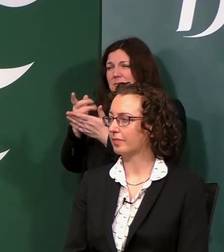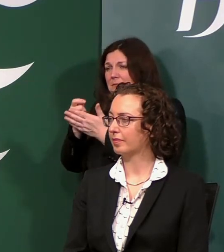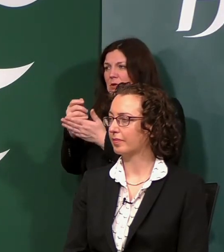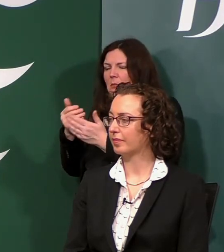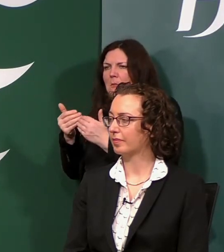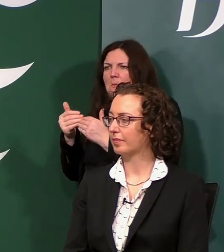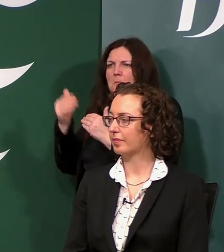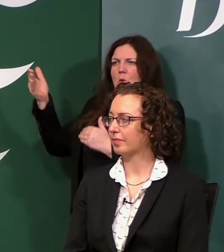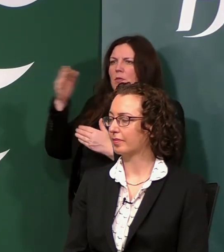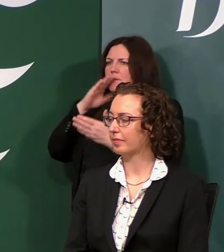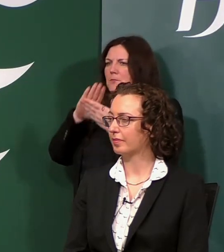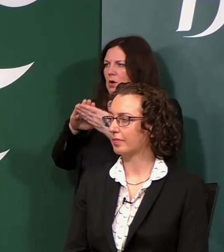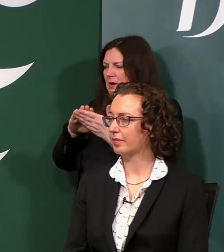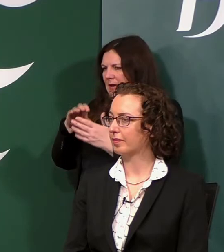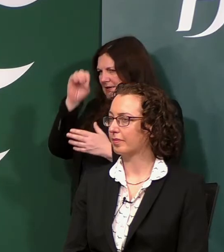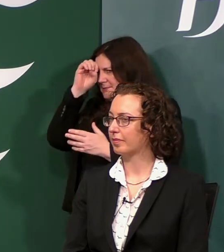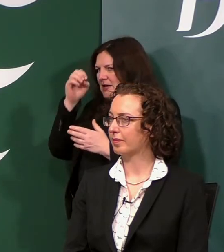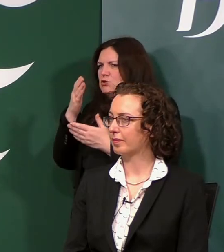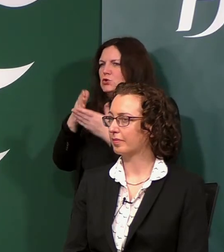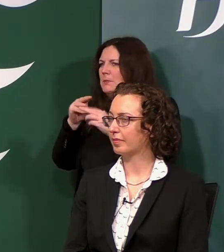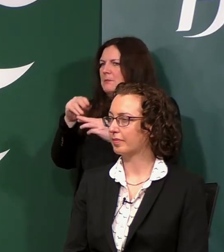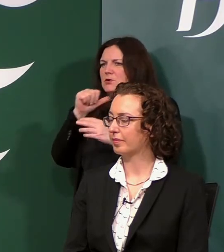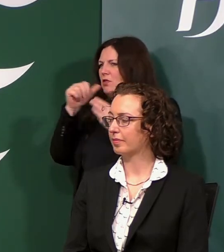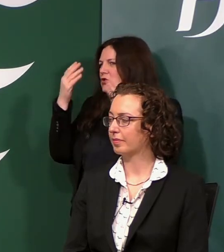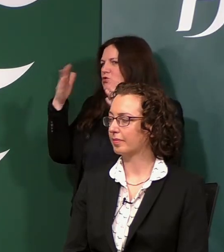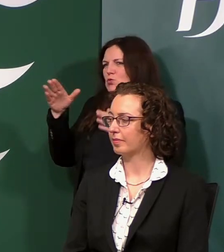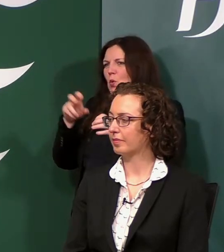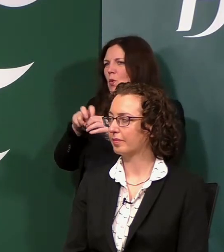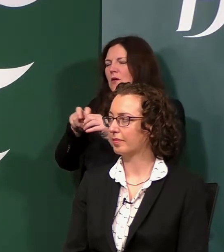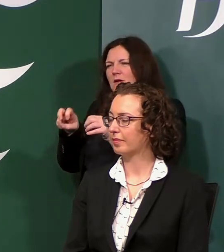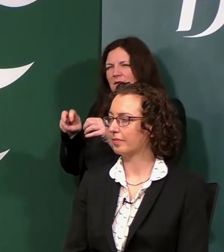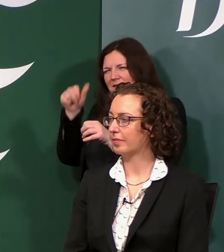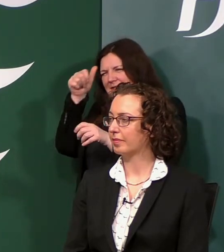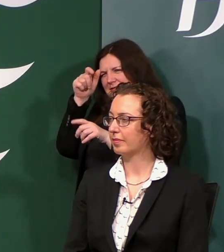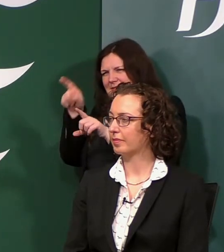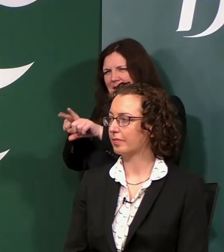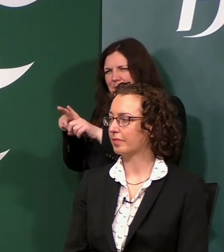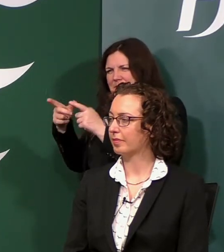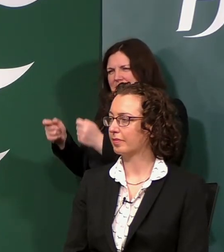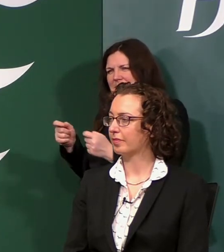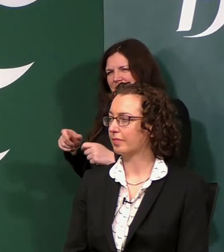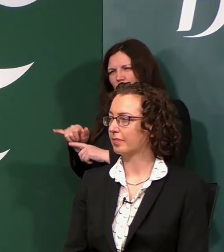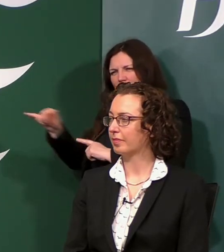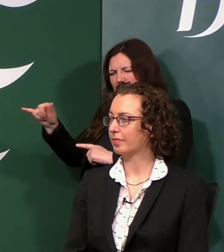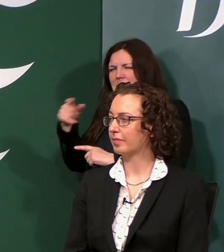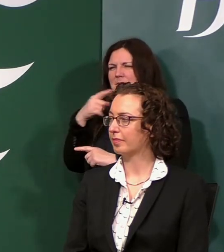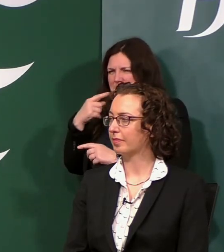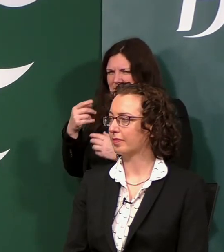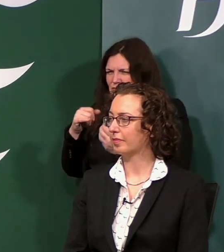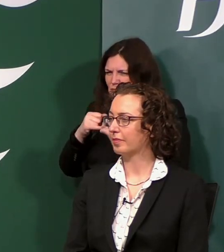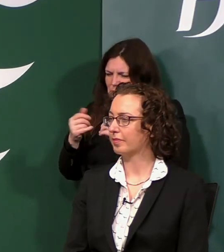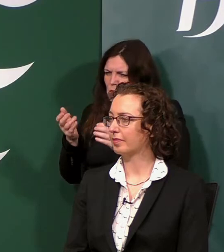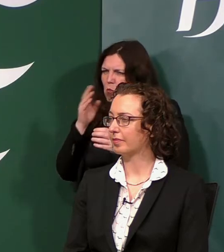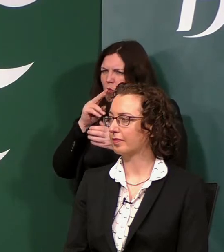estimating maybe what they think a certain clinic at a certain time will have, and then trying to overbook accordingly to increase the numbers coming through.